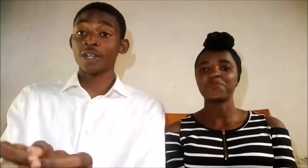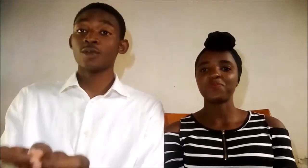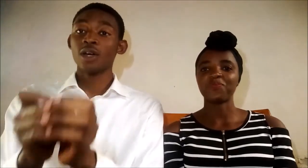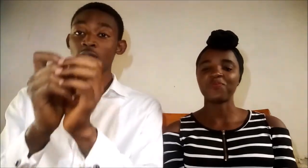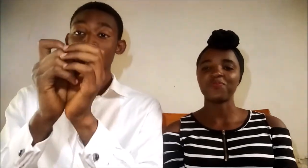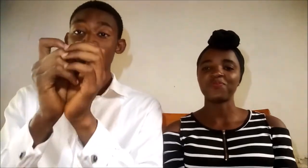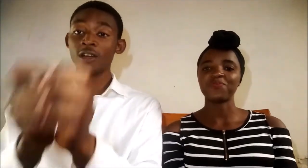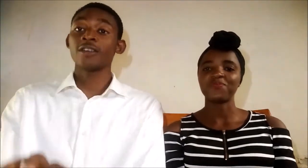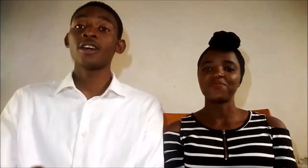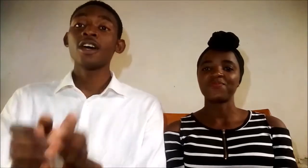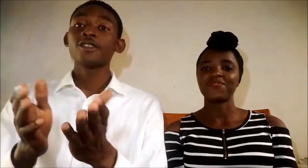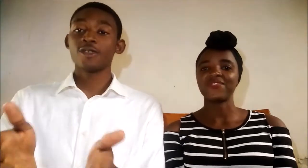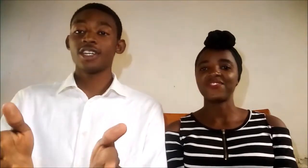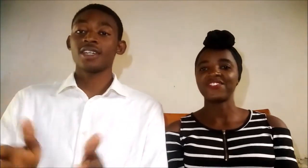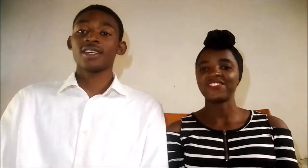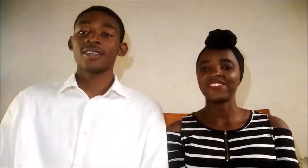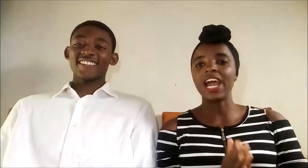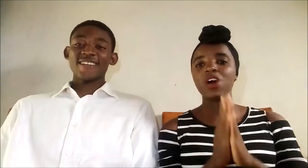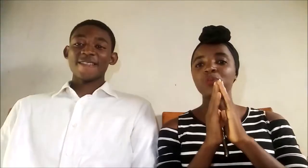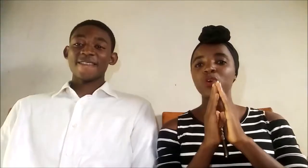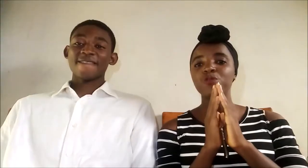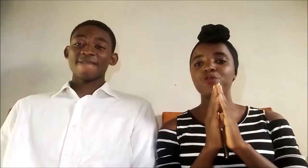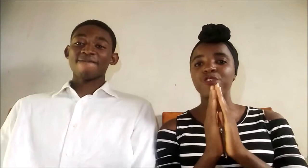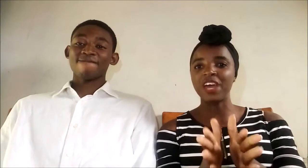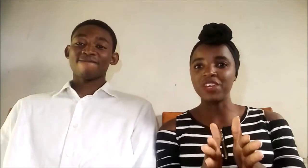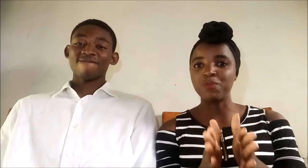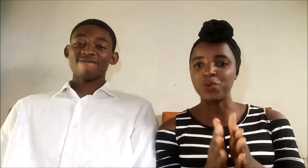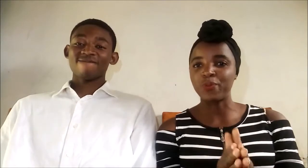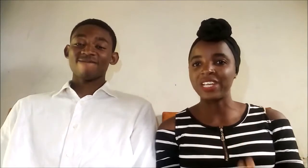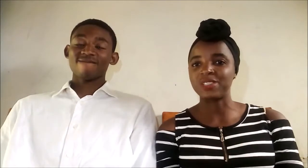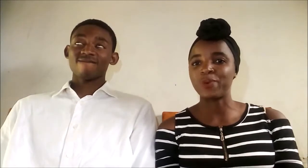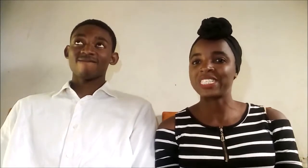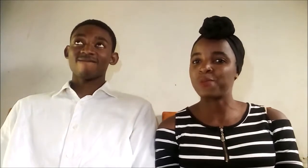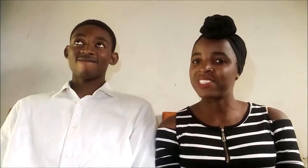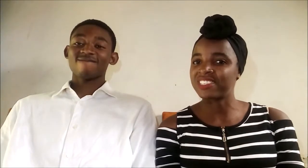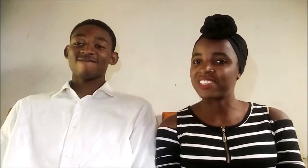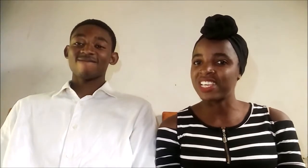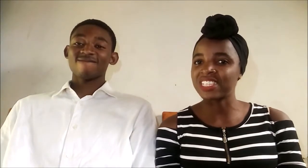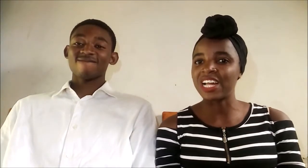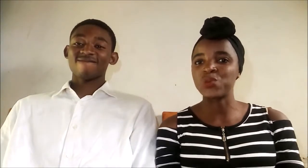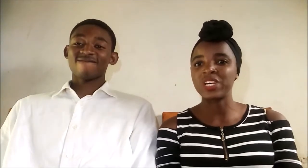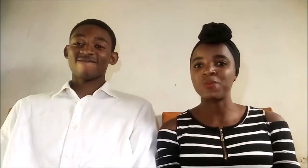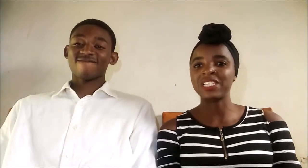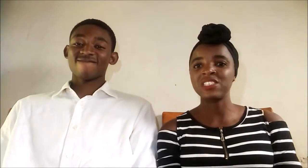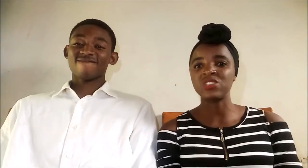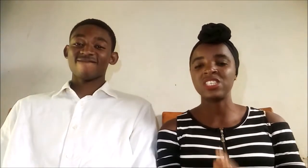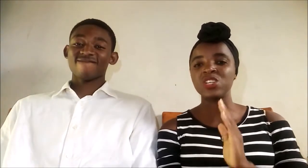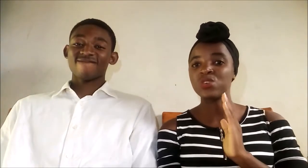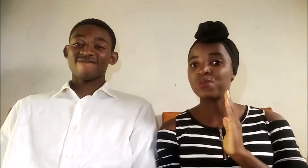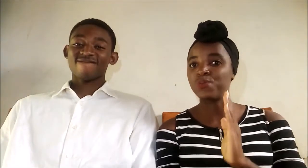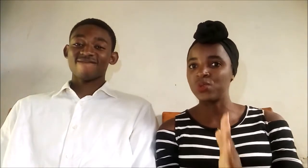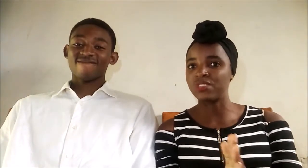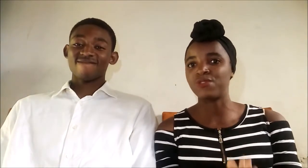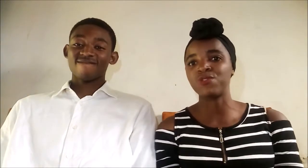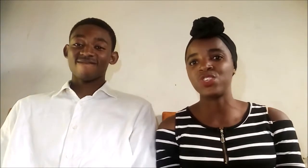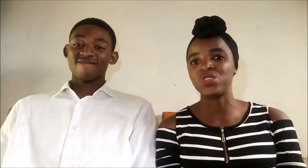we're going to learn today. I hope you're very prepared to participate in today's class. We're expecting to see those beautiful videos.